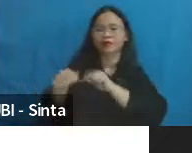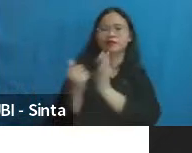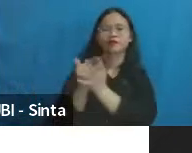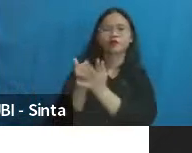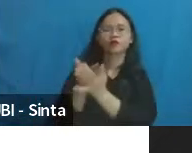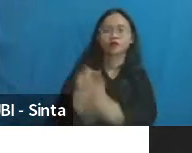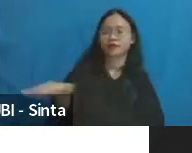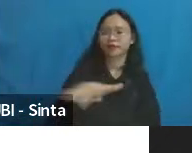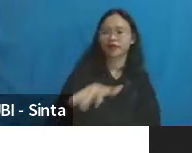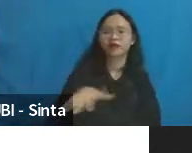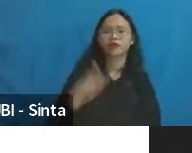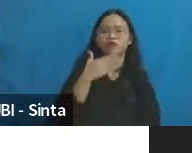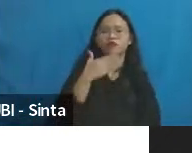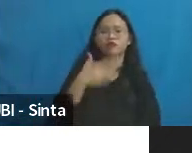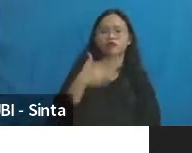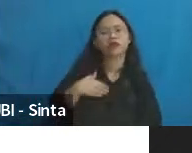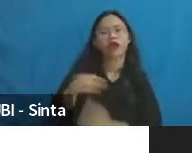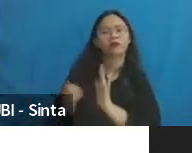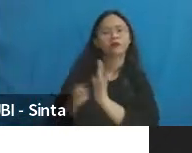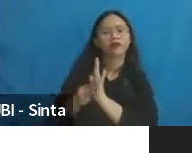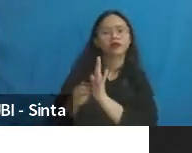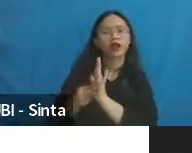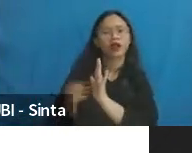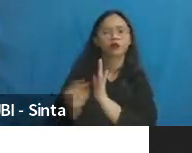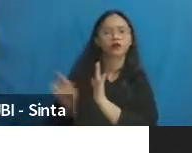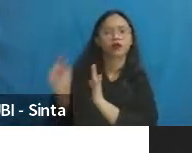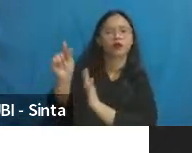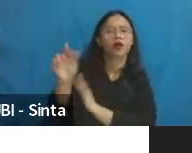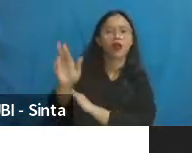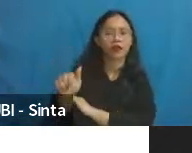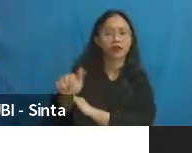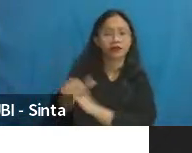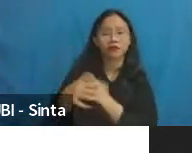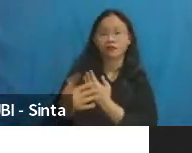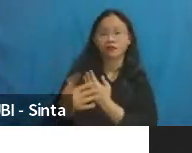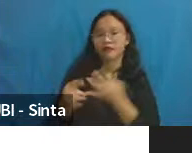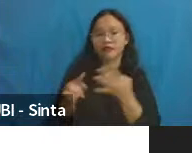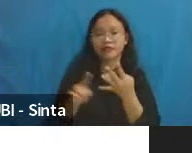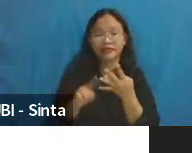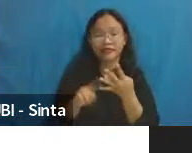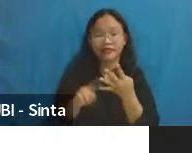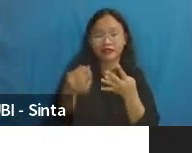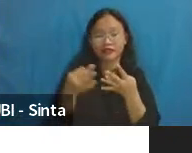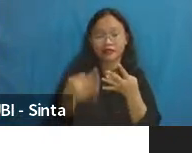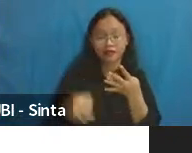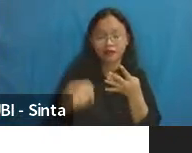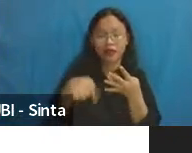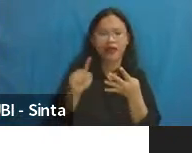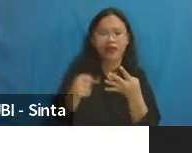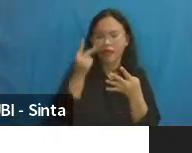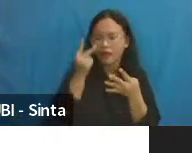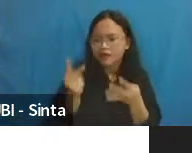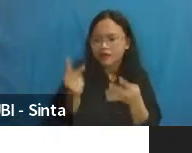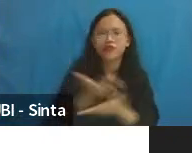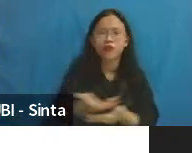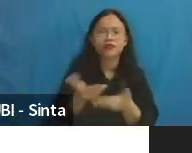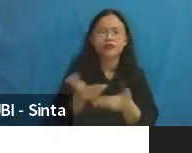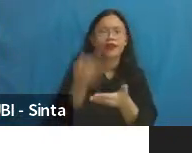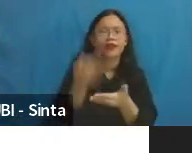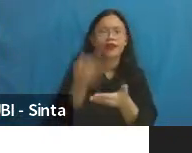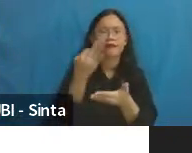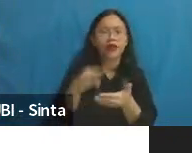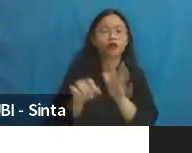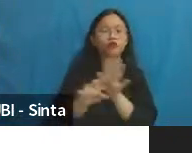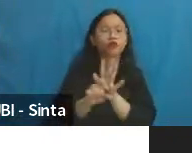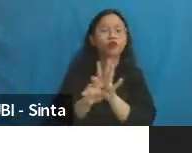especially the new criminal code and things like the treason articles still being in the criminal code, which